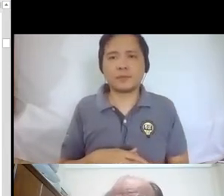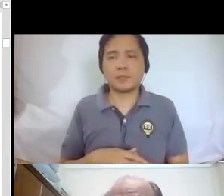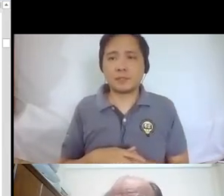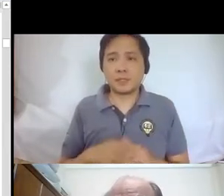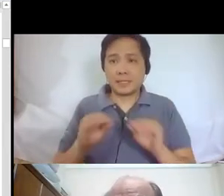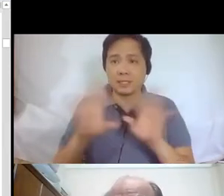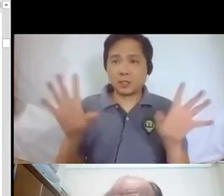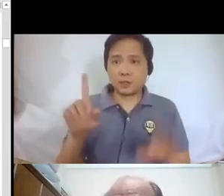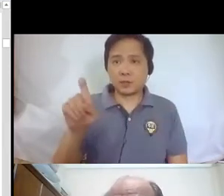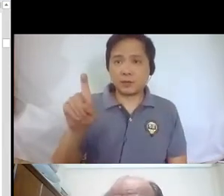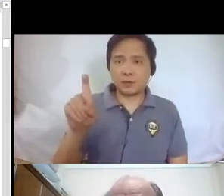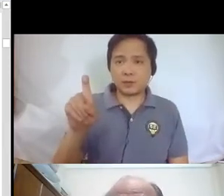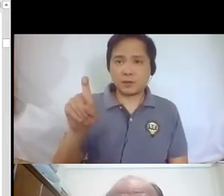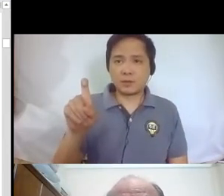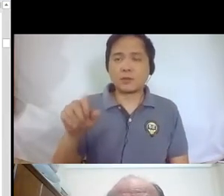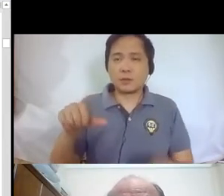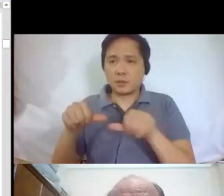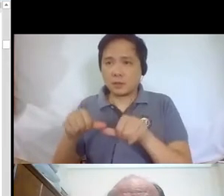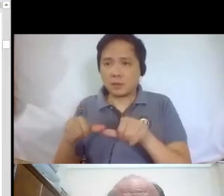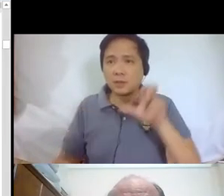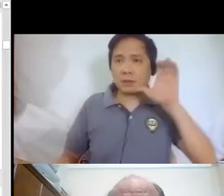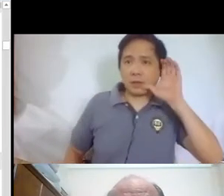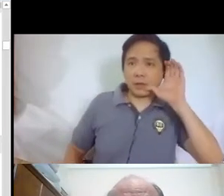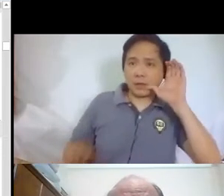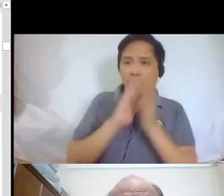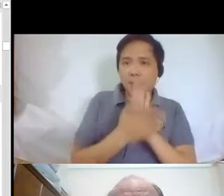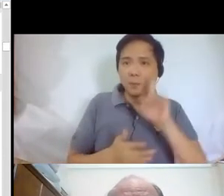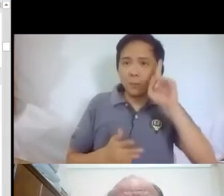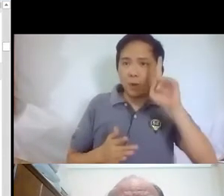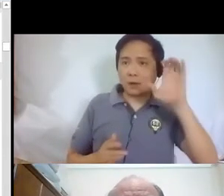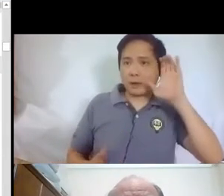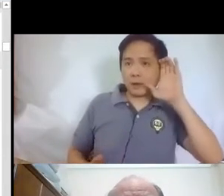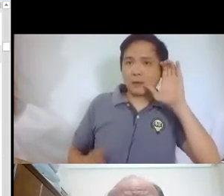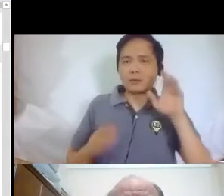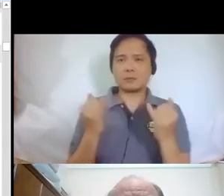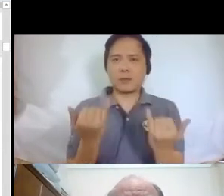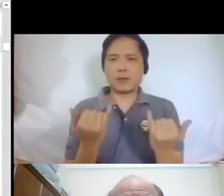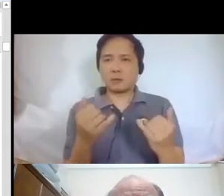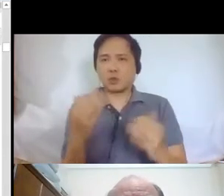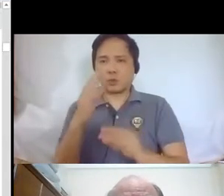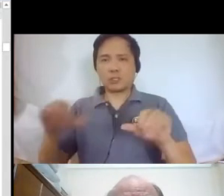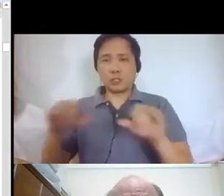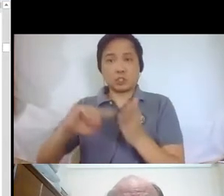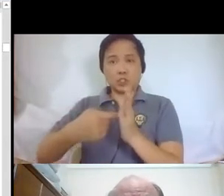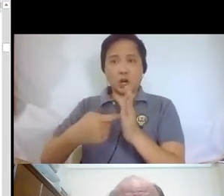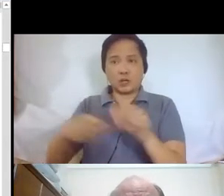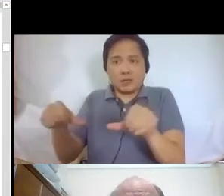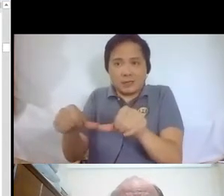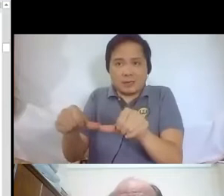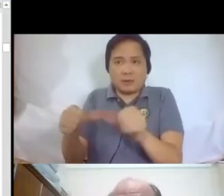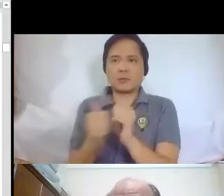clear? Okay. So now let's go, and then we want to list the one-handed sign.